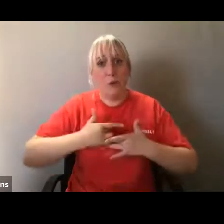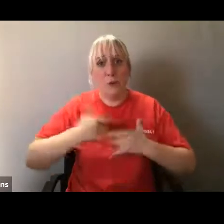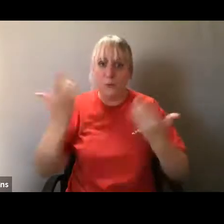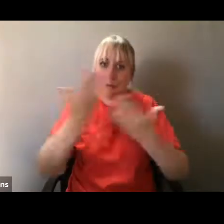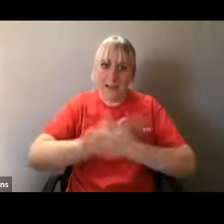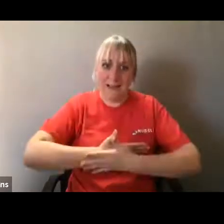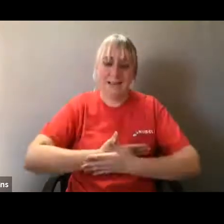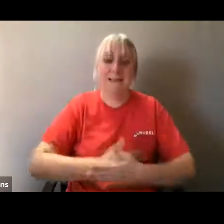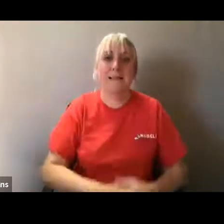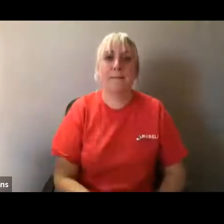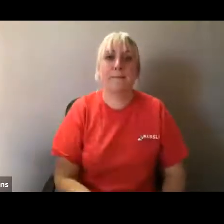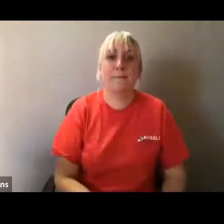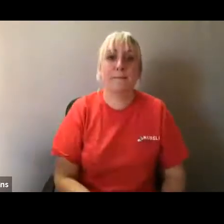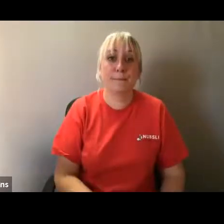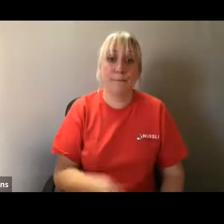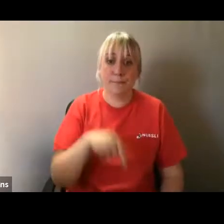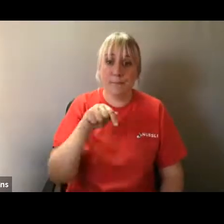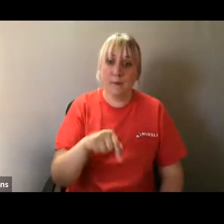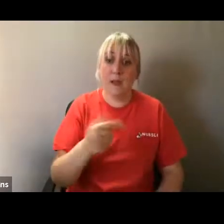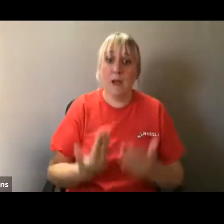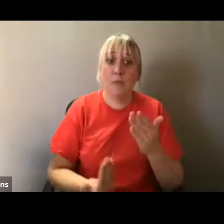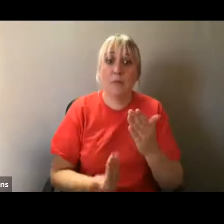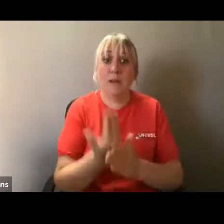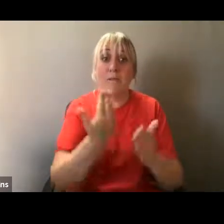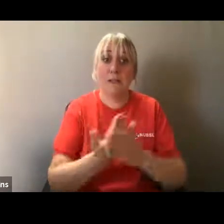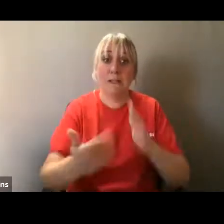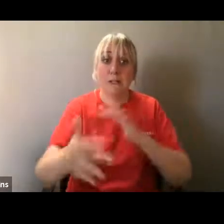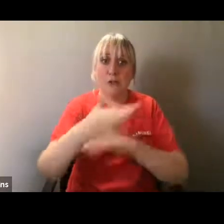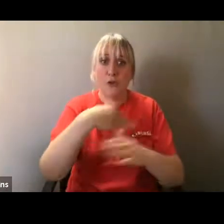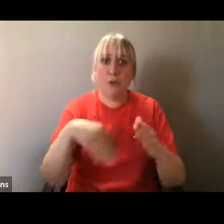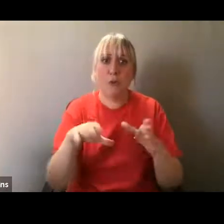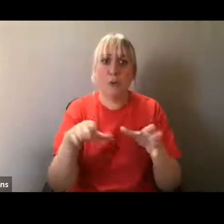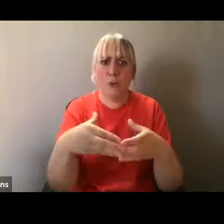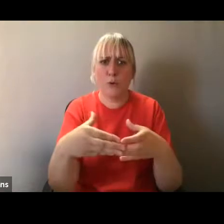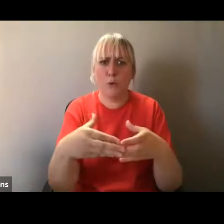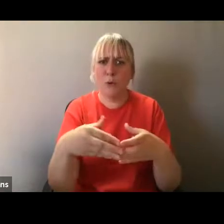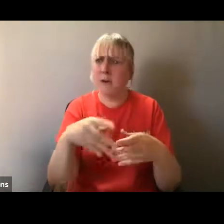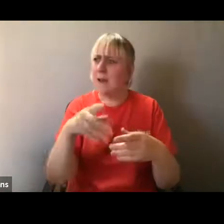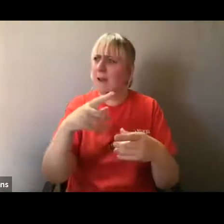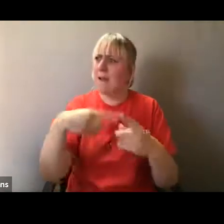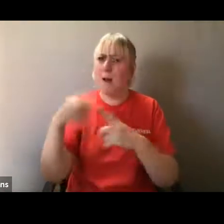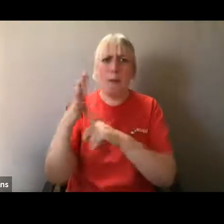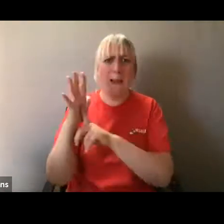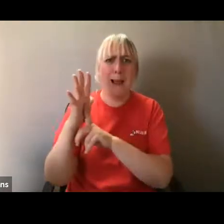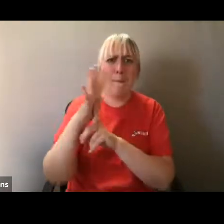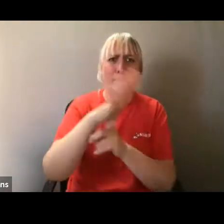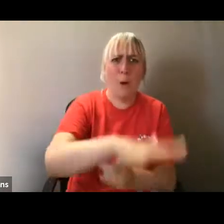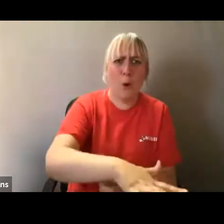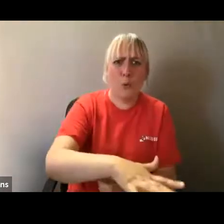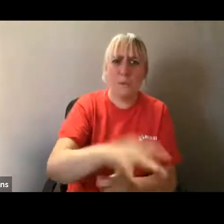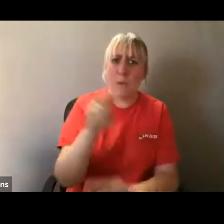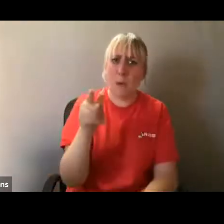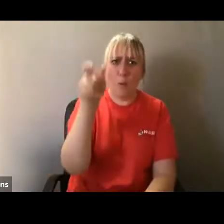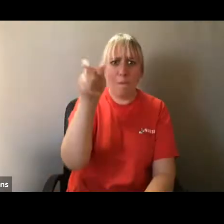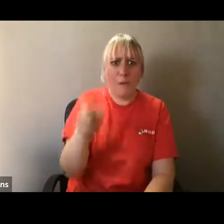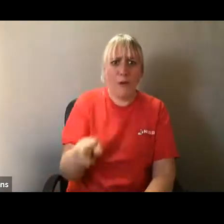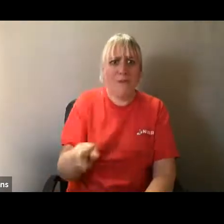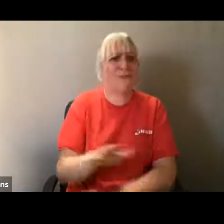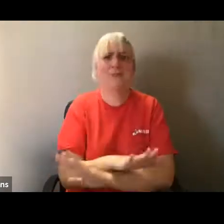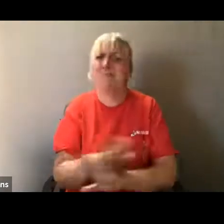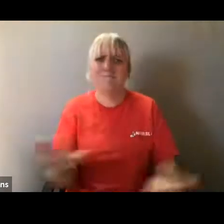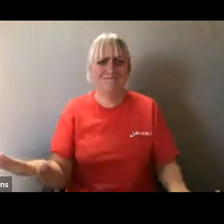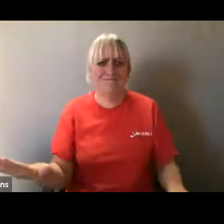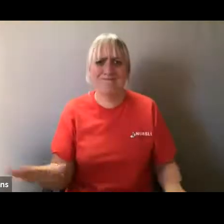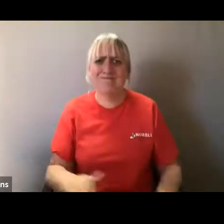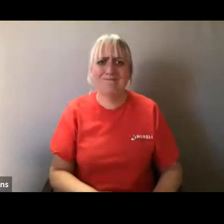a reinvigorated social model can't be created and imposed on the movement by any one person. As